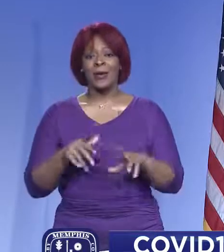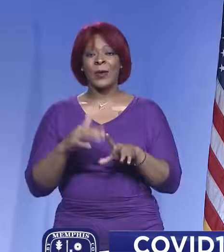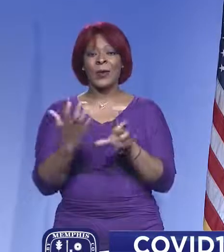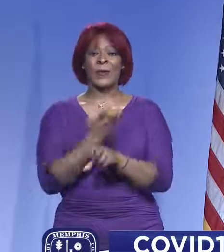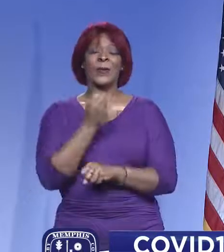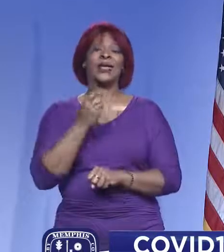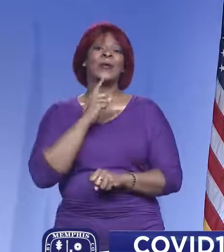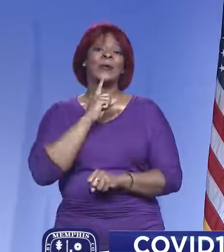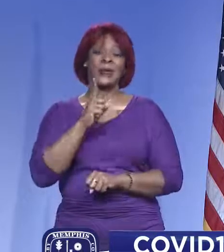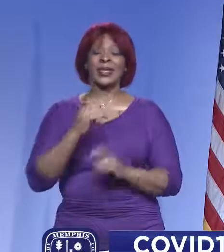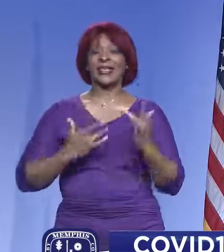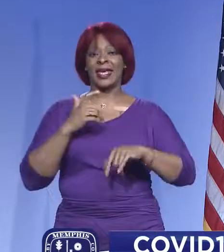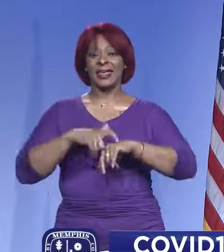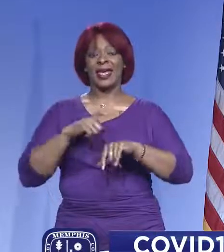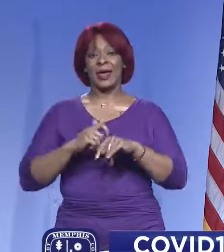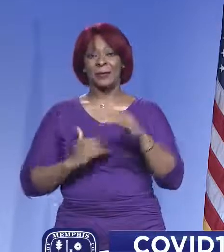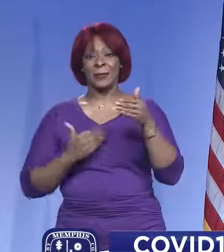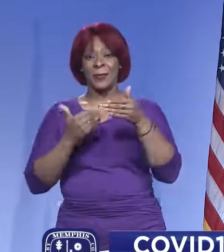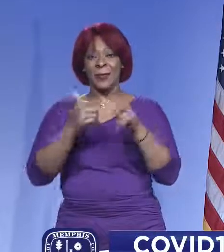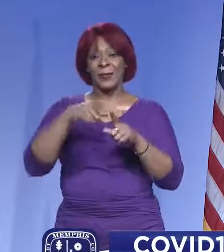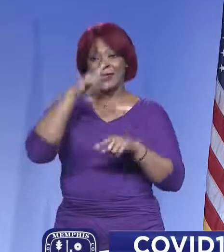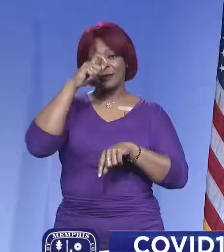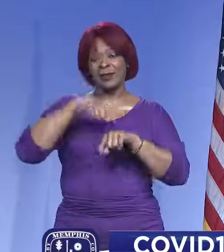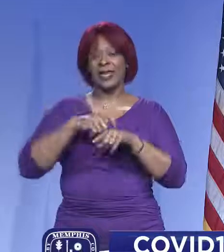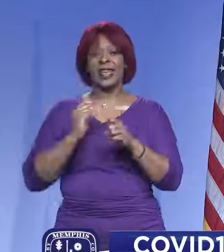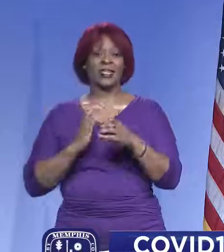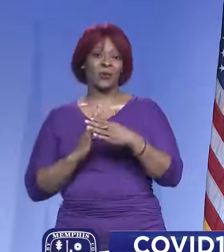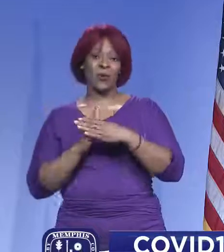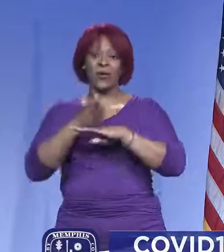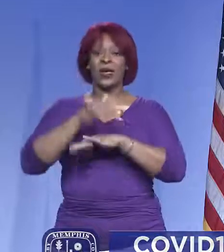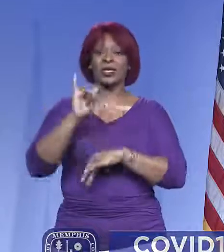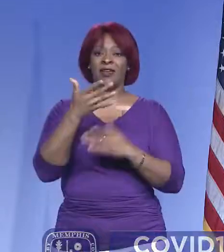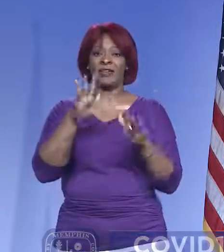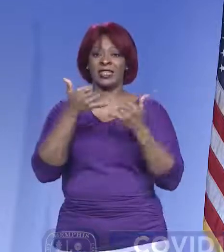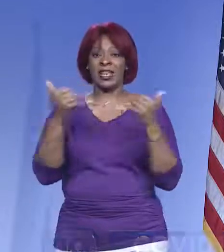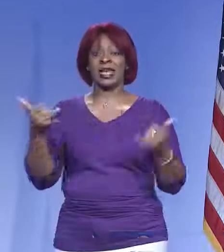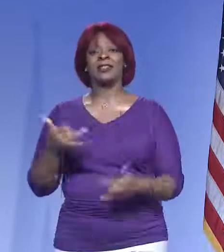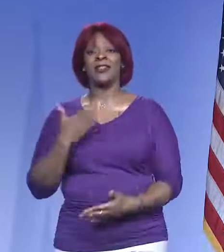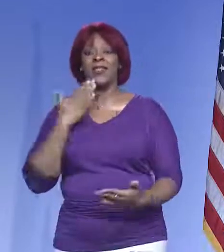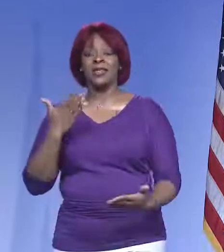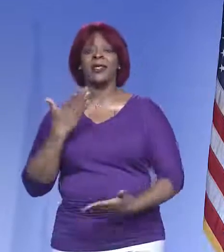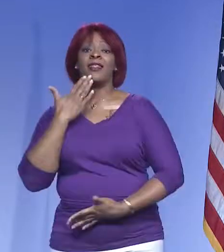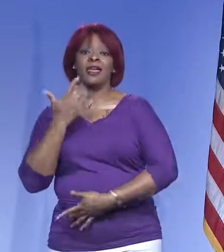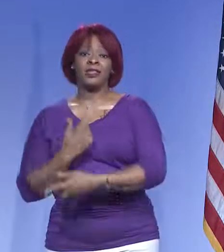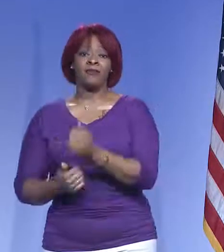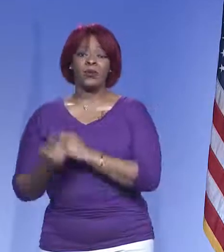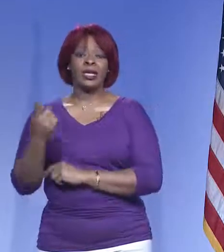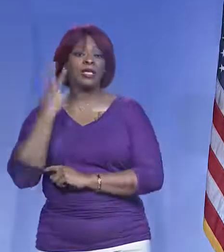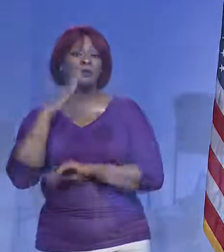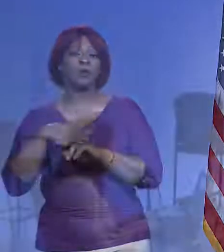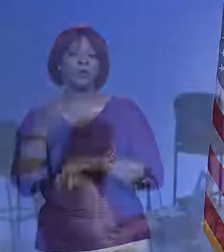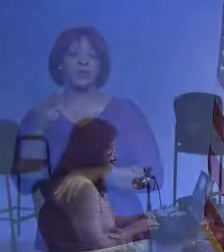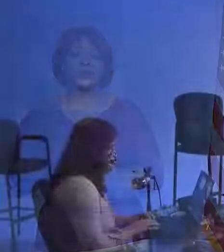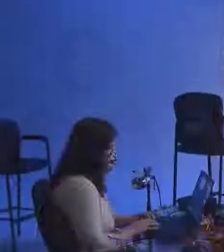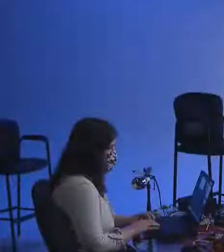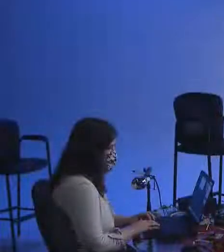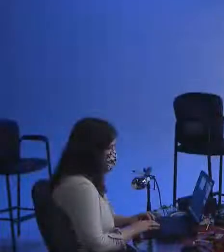here in Memphis, Tennessee as we approach the summertime, so let's get across that finish line. Thank you. Thanks, everyone. We'll be back on Thursday.